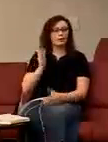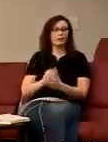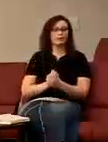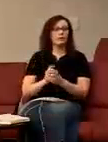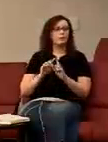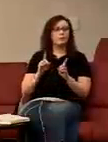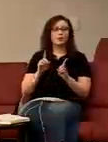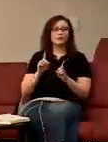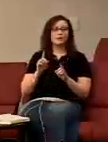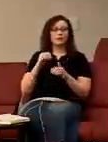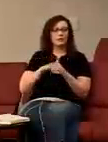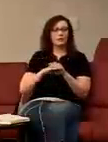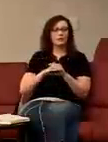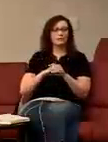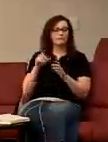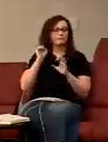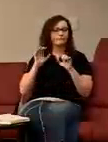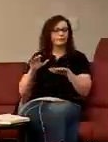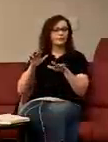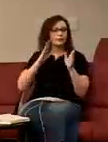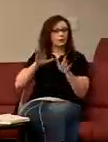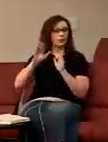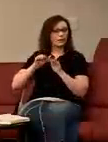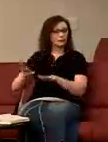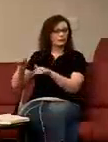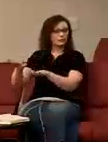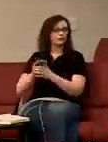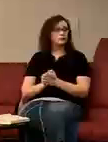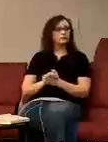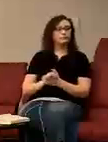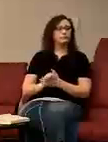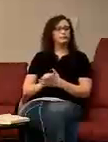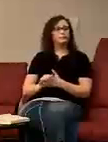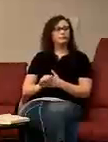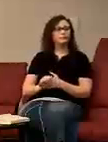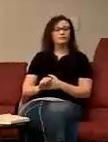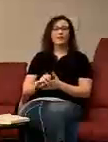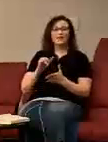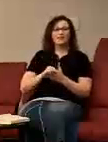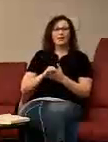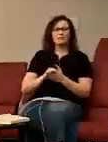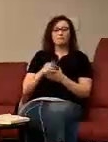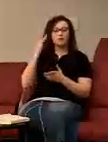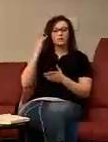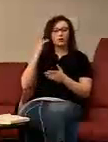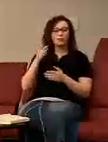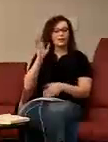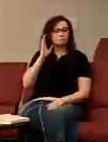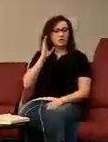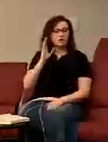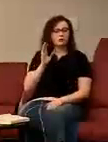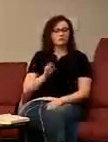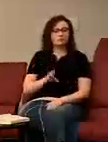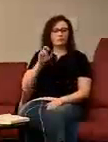it goes, and then we can't hear it anymore. That's why we can't hear the radio waves going through in Alaska. They're all in the